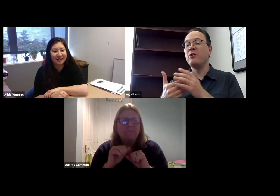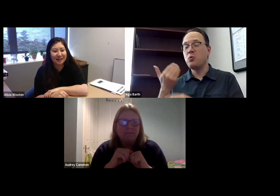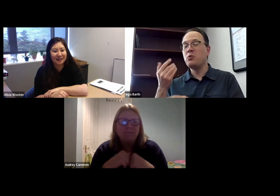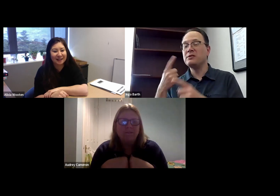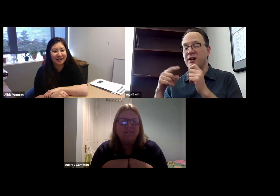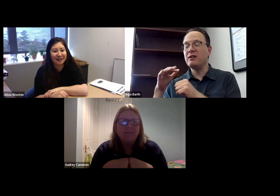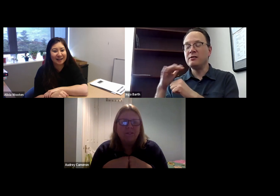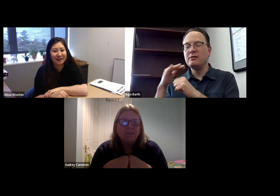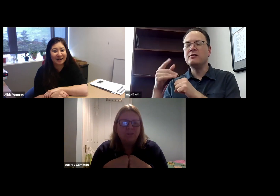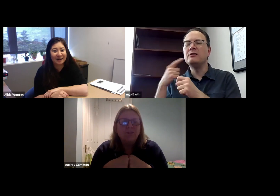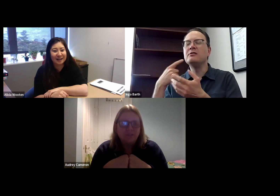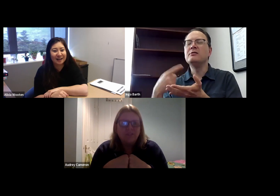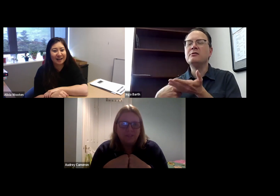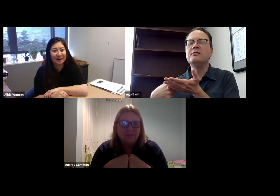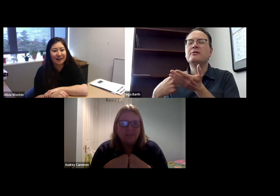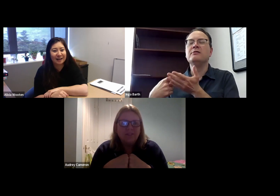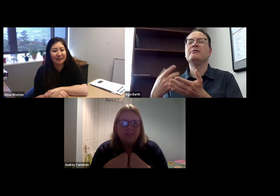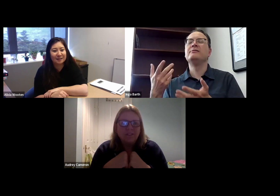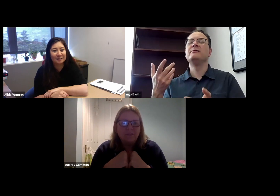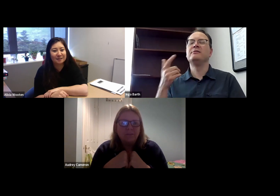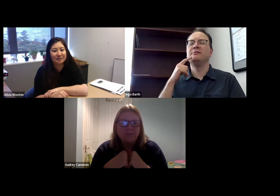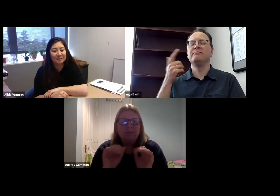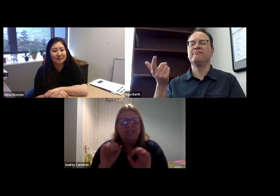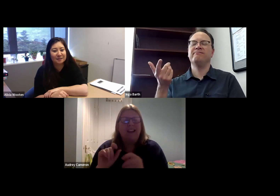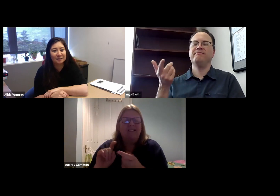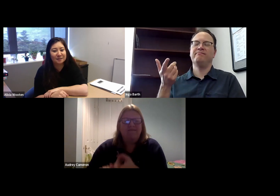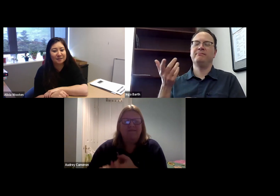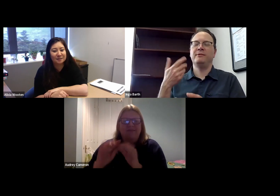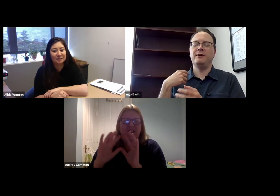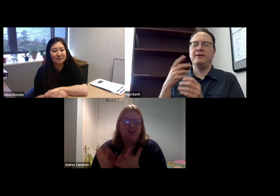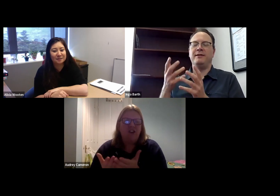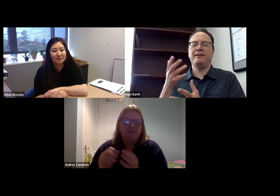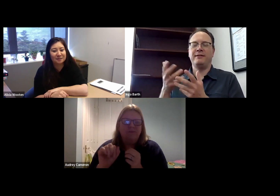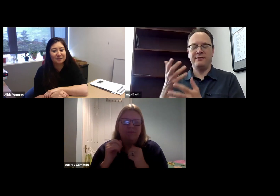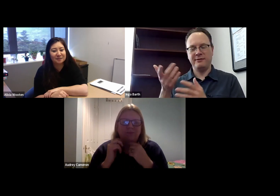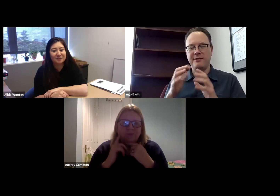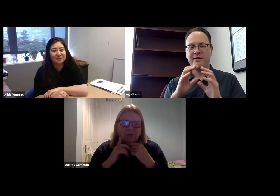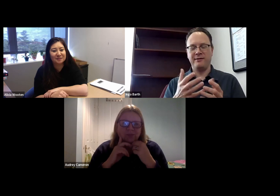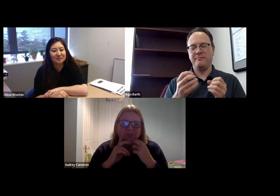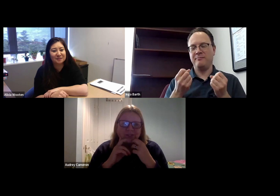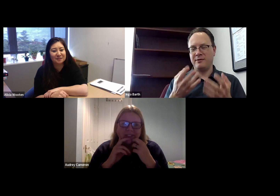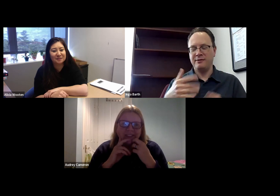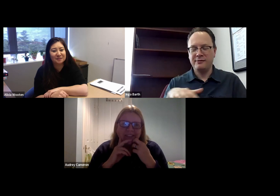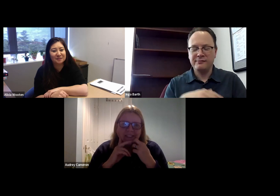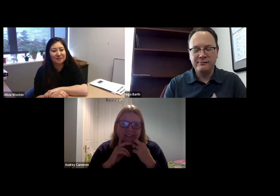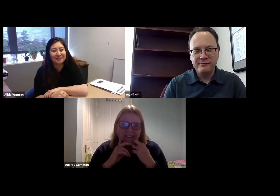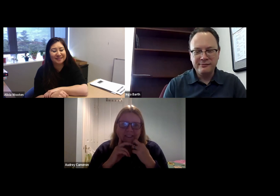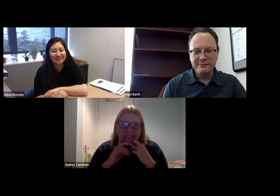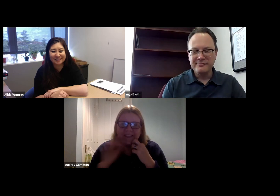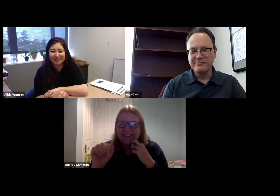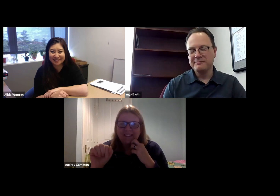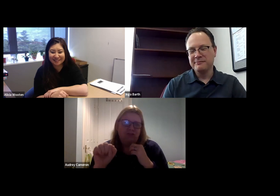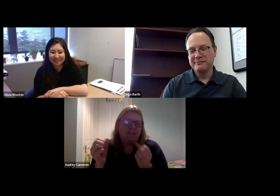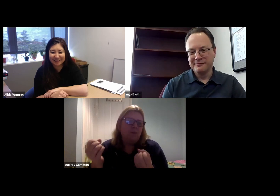That's what I do too. I sign Earth, but I have seen that new sign for Earth, like a fist with the atmosphere. I've seen